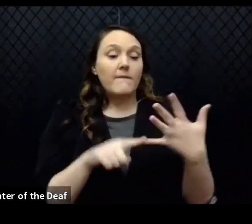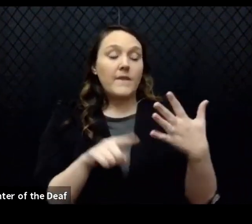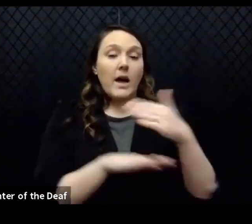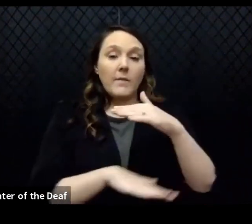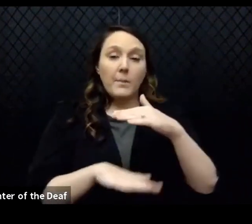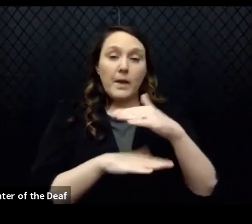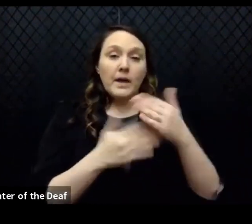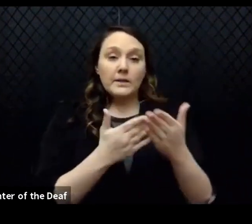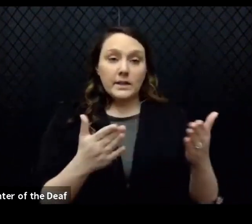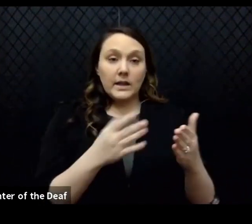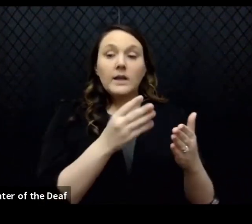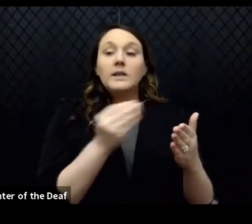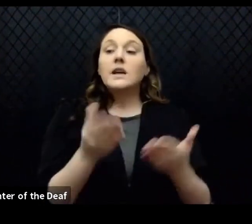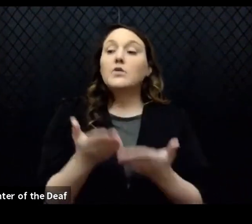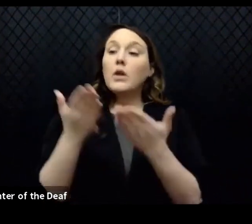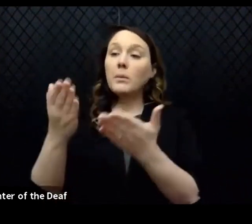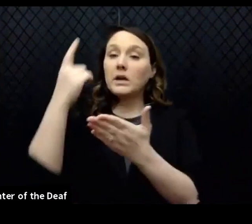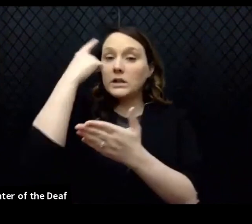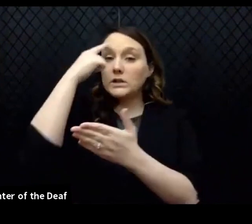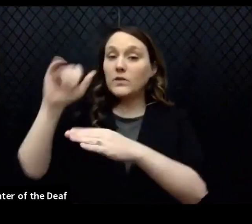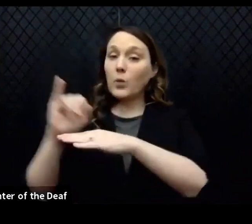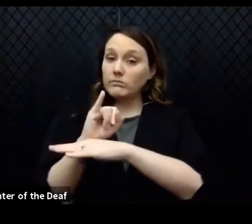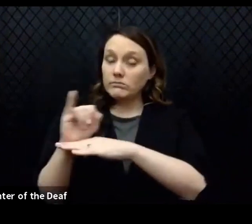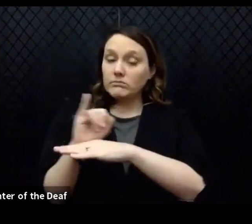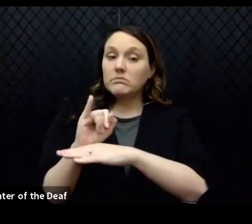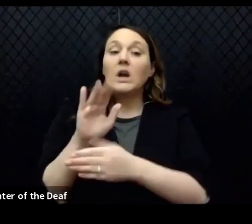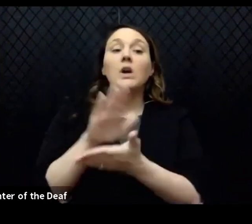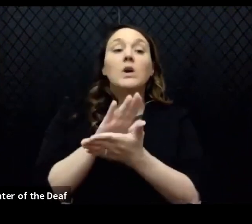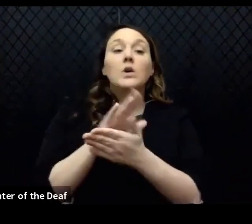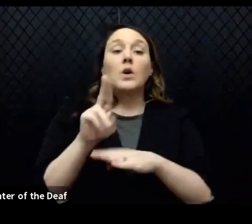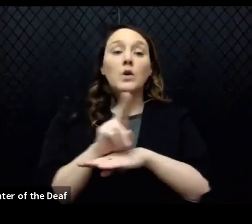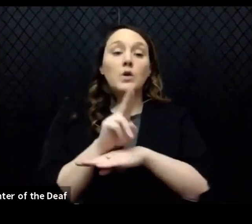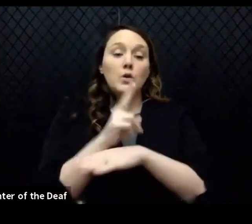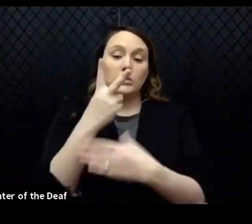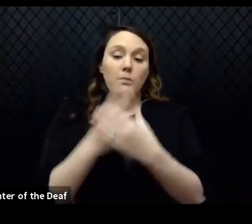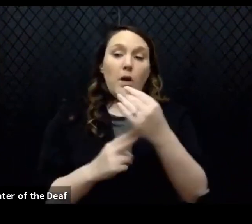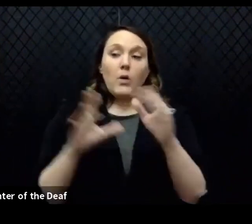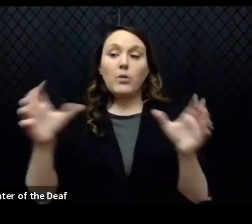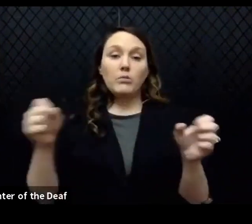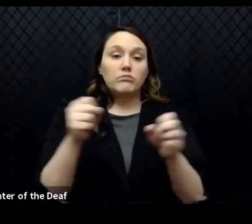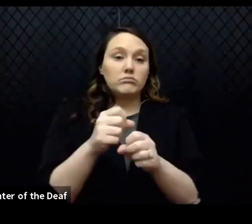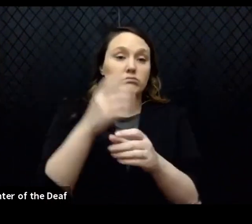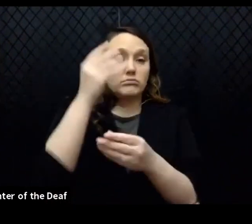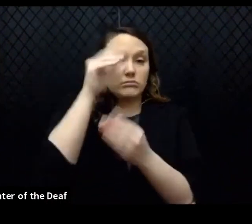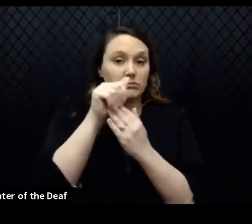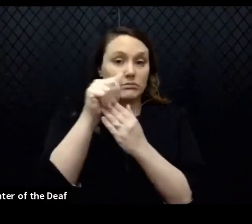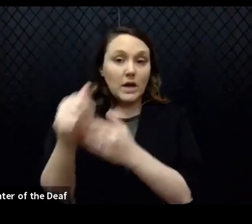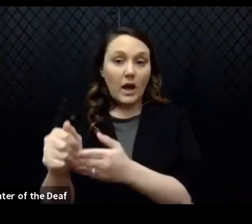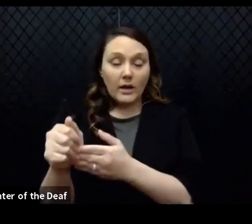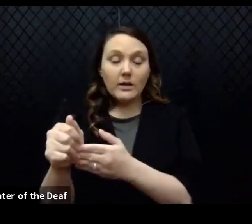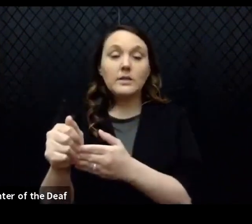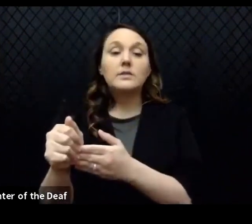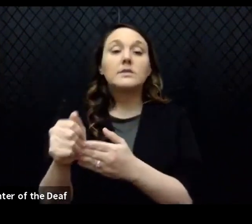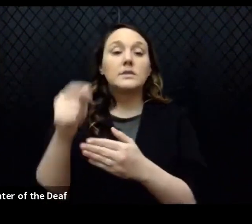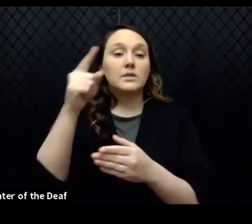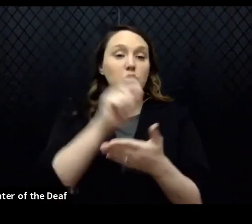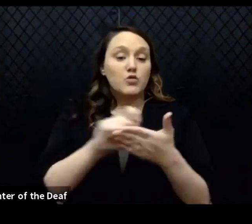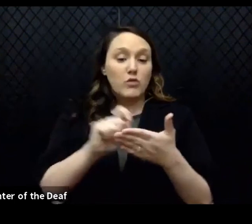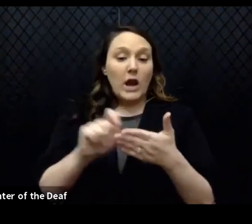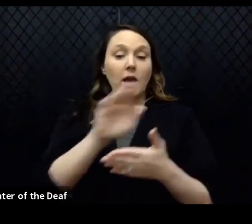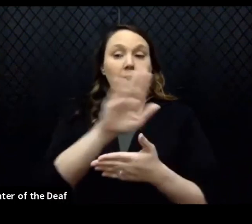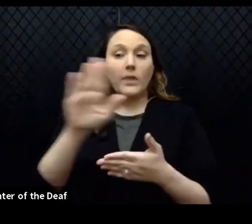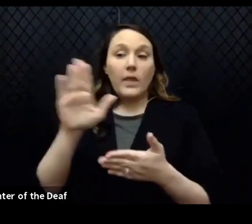recommendations for industry. So the schools used our guidance and the State Department of Education's guidance to write their